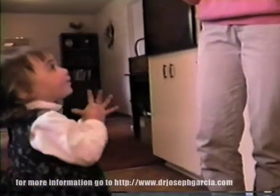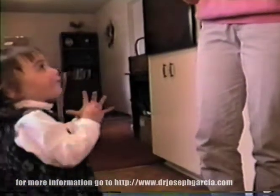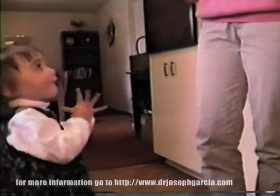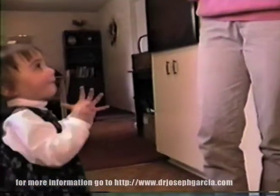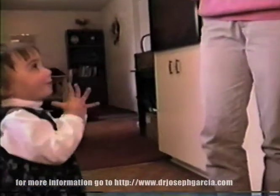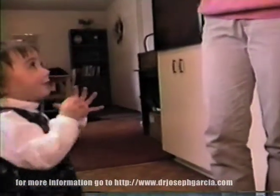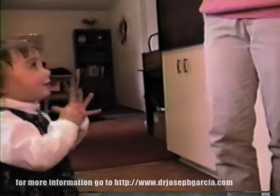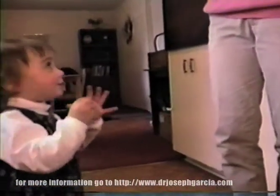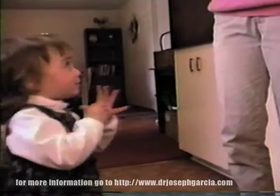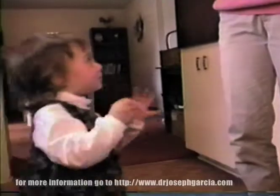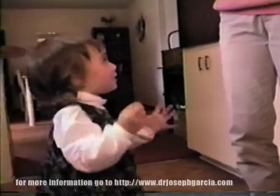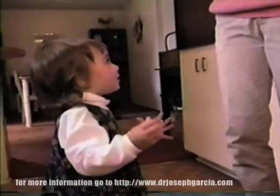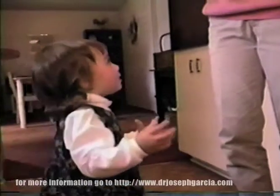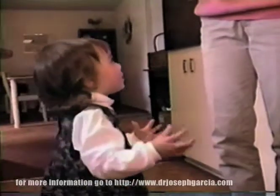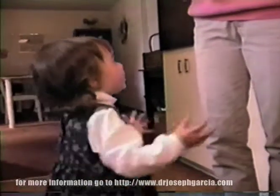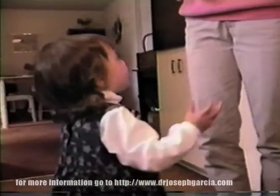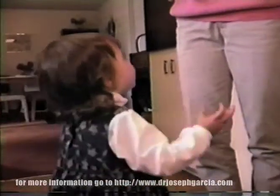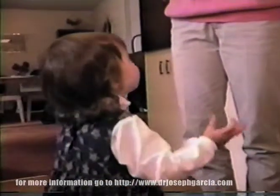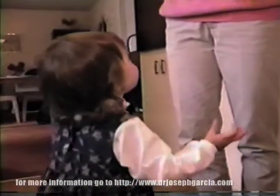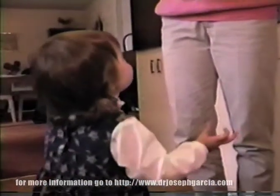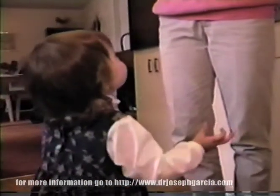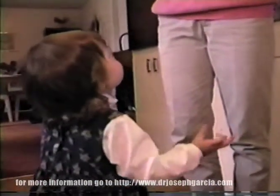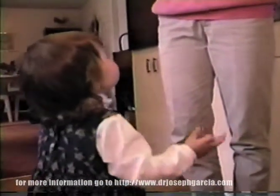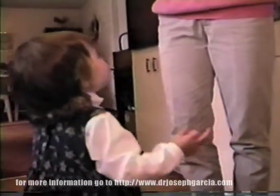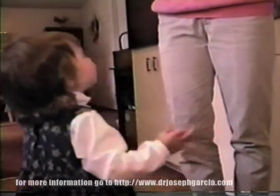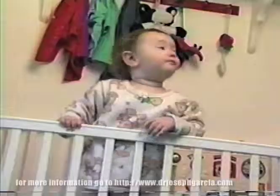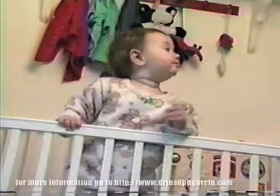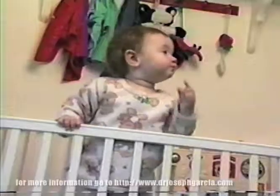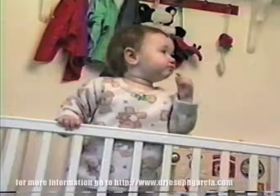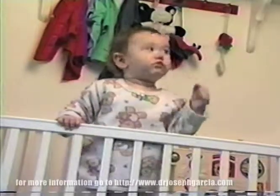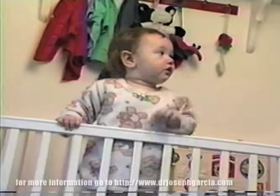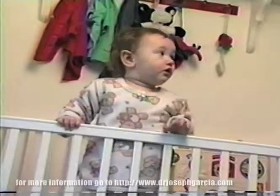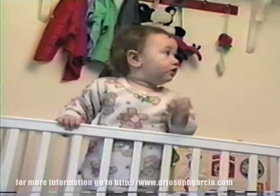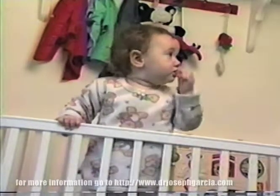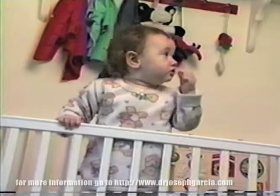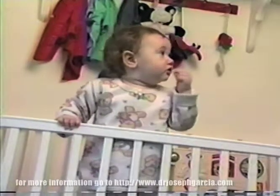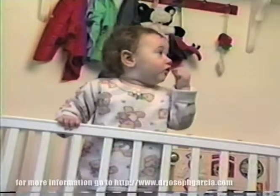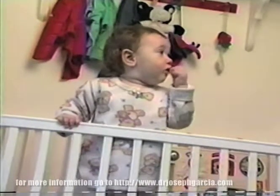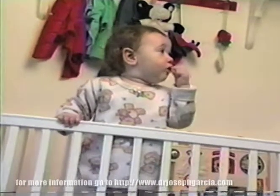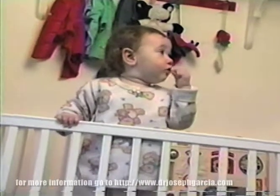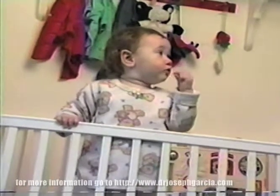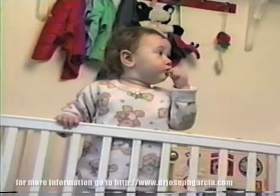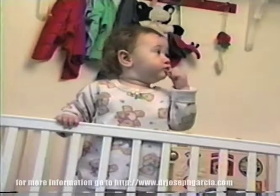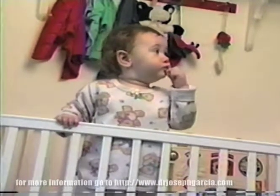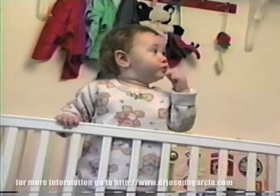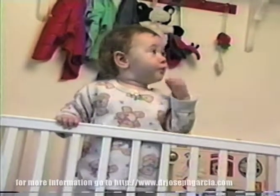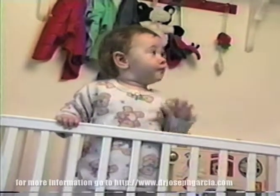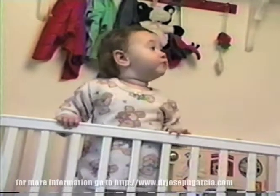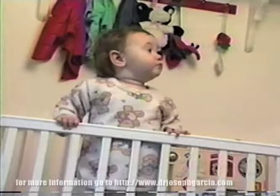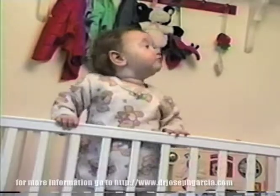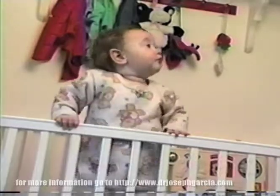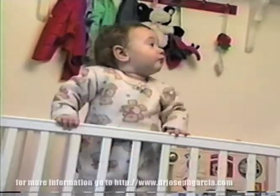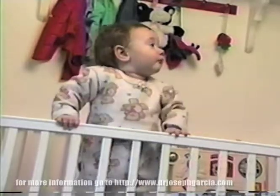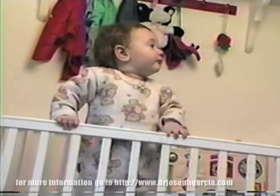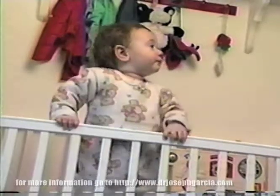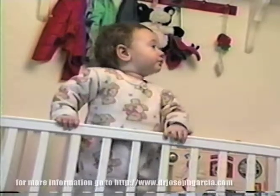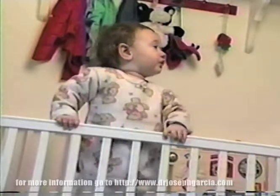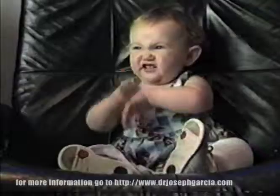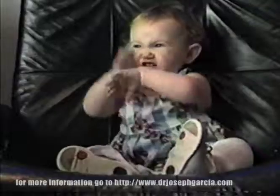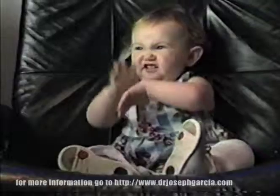signs is that these children aren't deaf. They're some of the thousands of hearing American babies being taught a new way to communicate